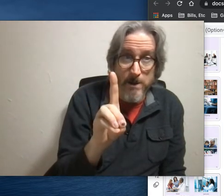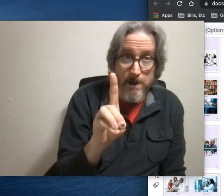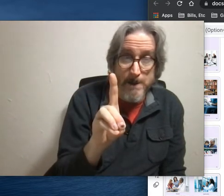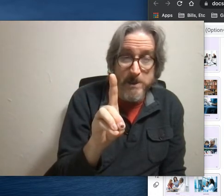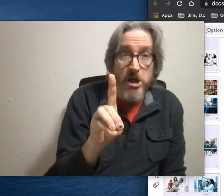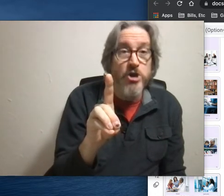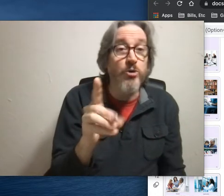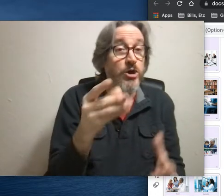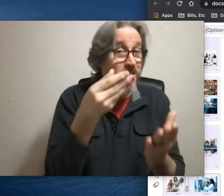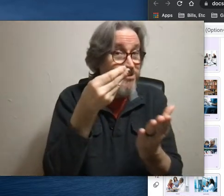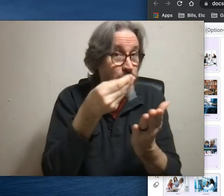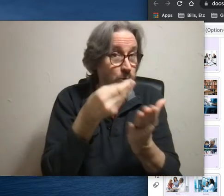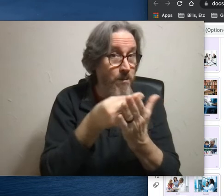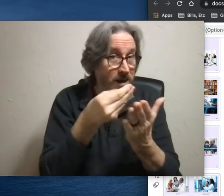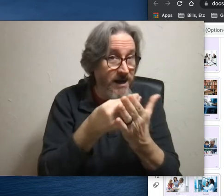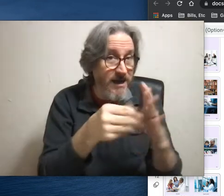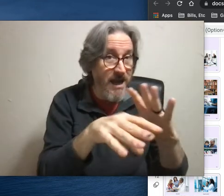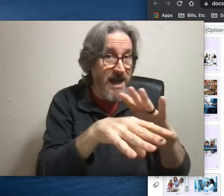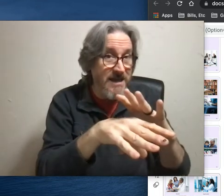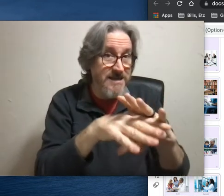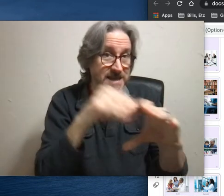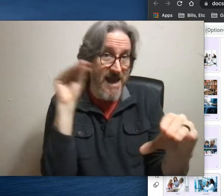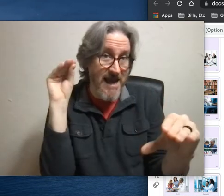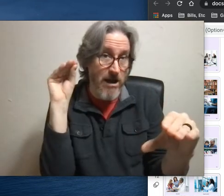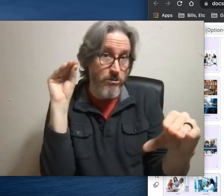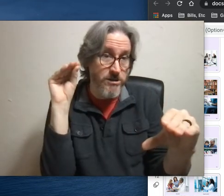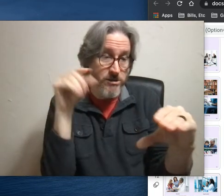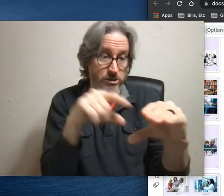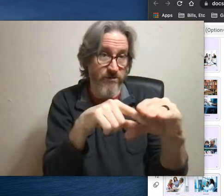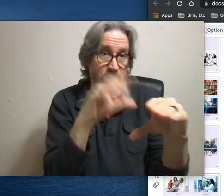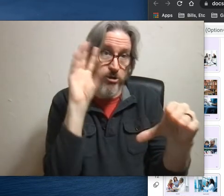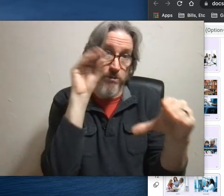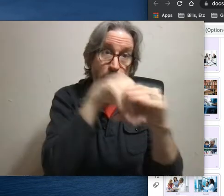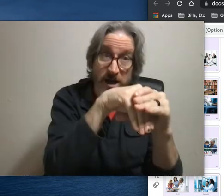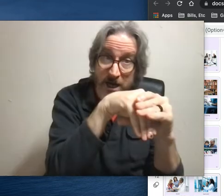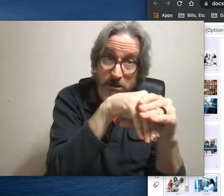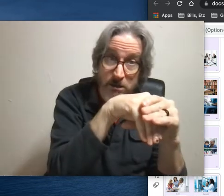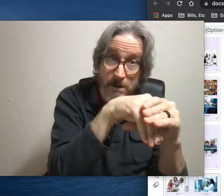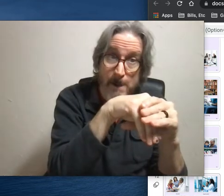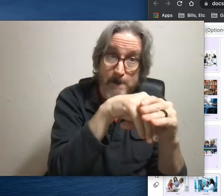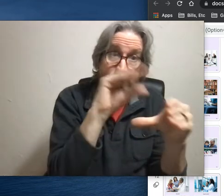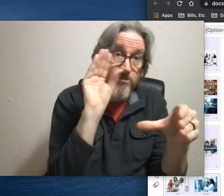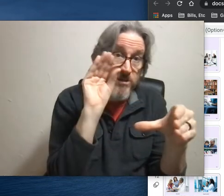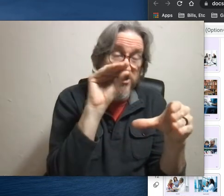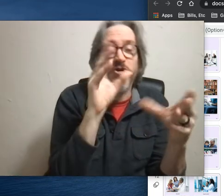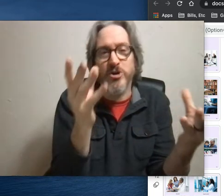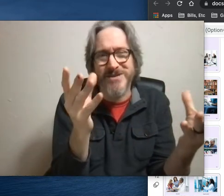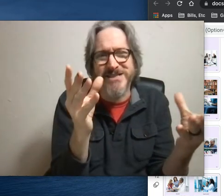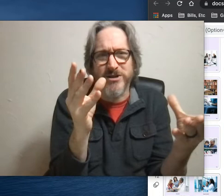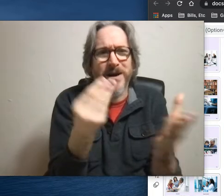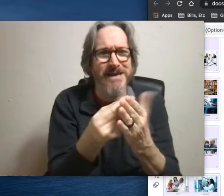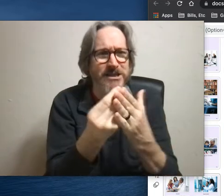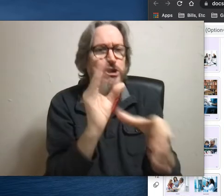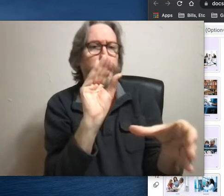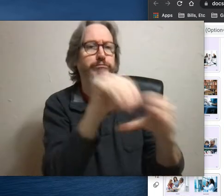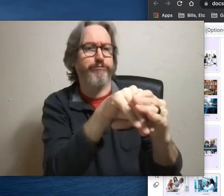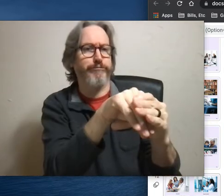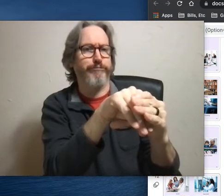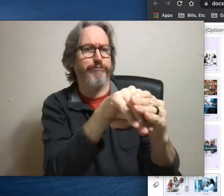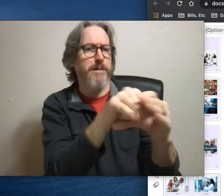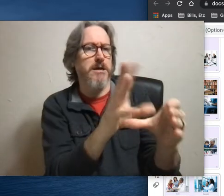withdraw. You can also do money take out. So if the you can put it in, you can use this for deposit